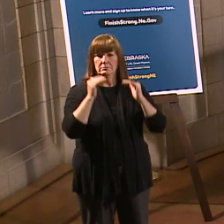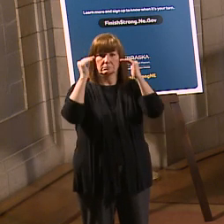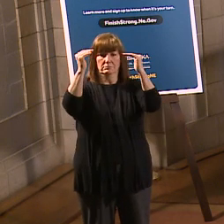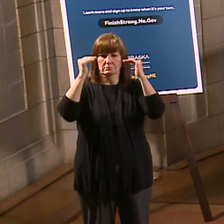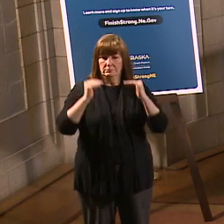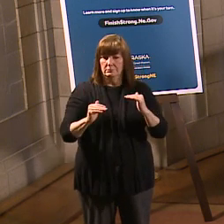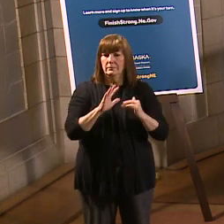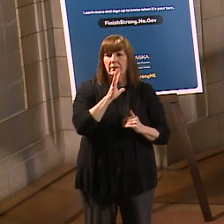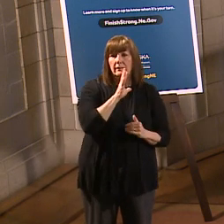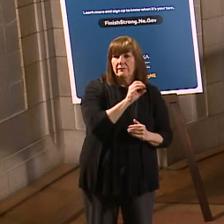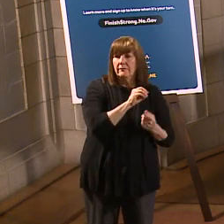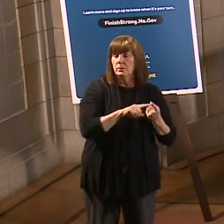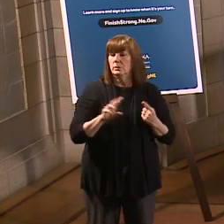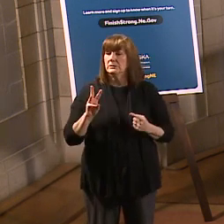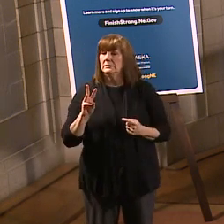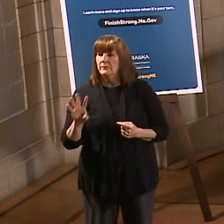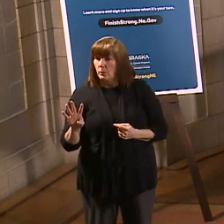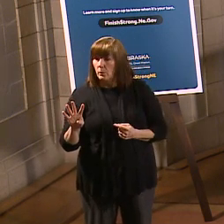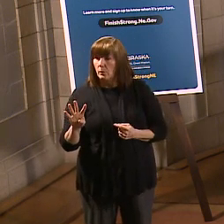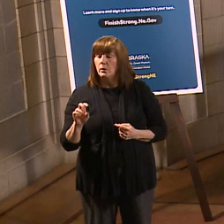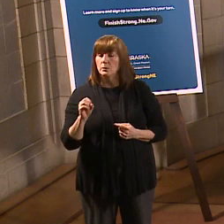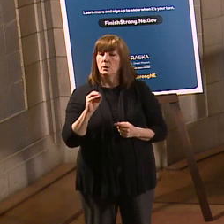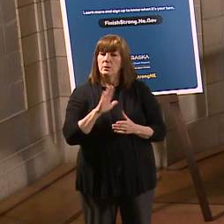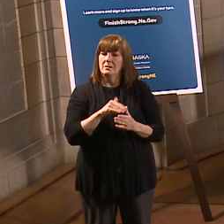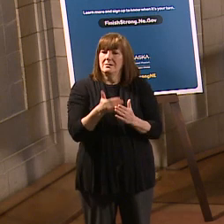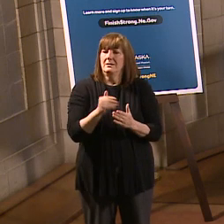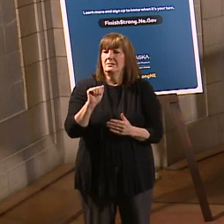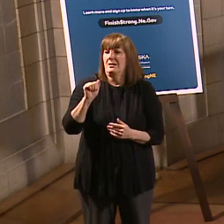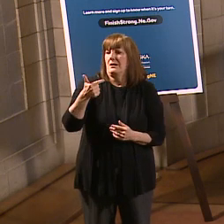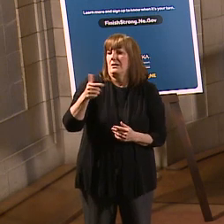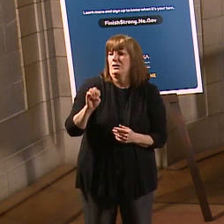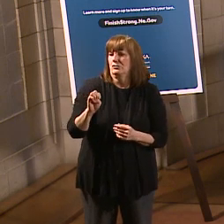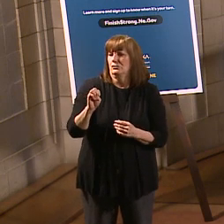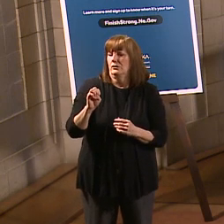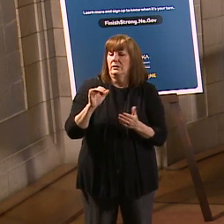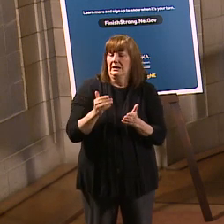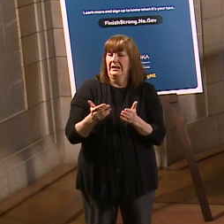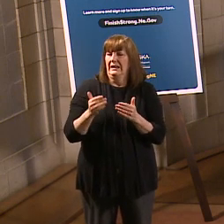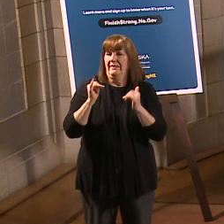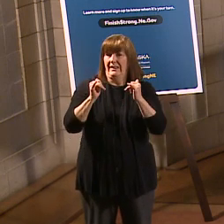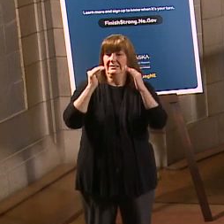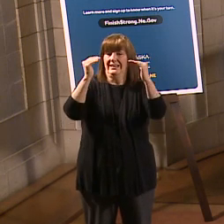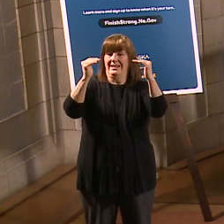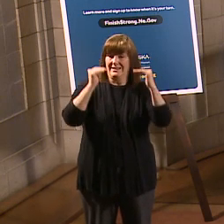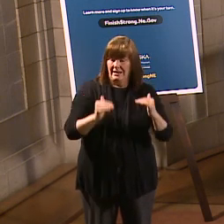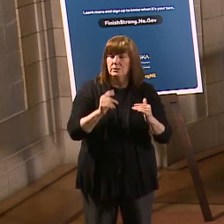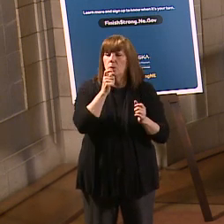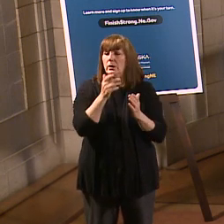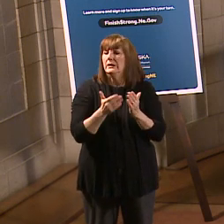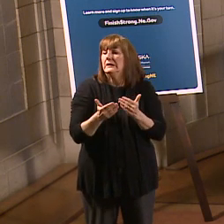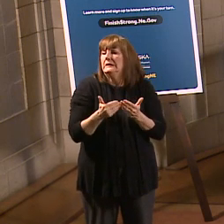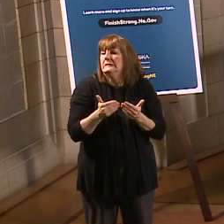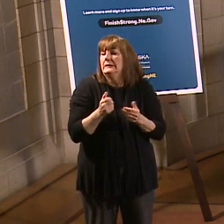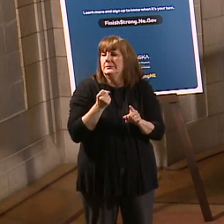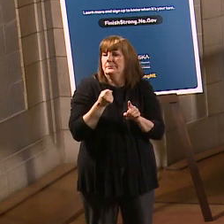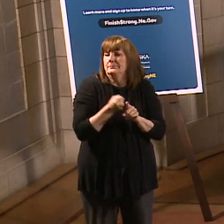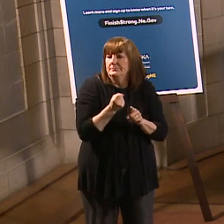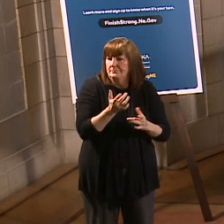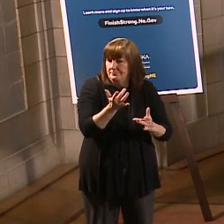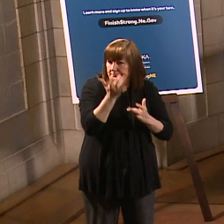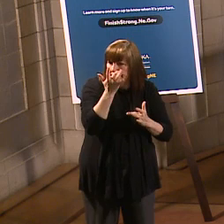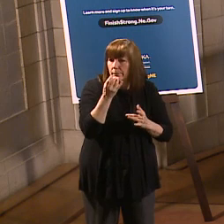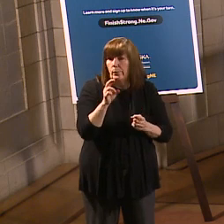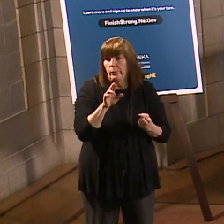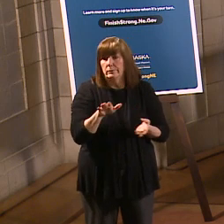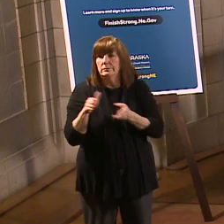50 to 64, so we're going to be stepping to the next age bracket because that's the next most vulnerable. And when it comes to, again, making sure